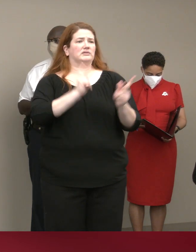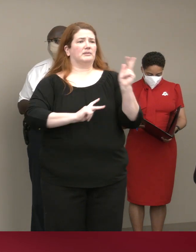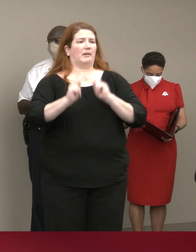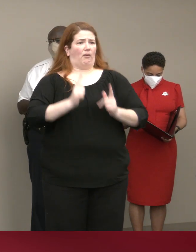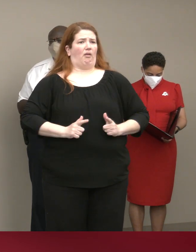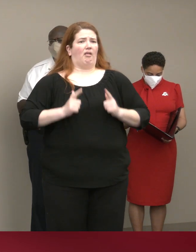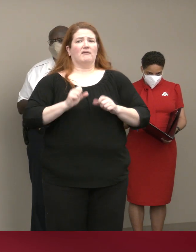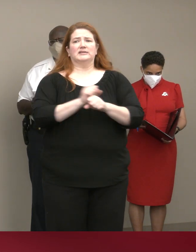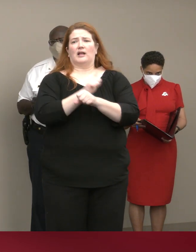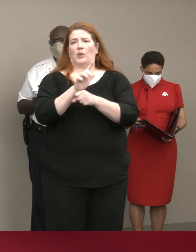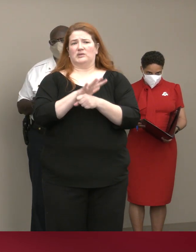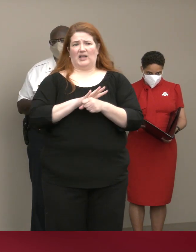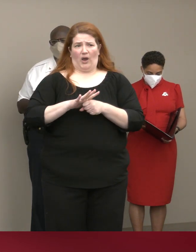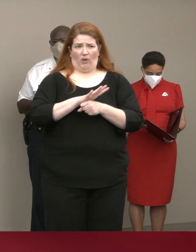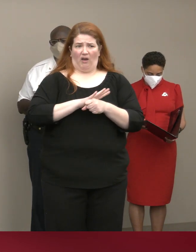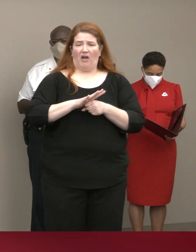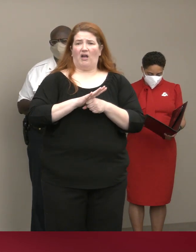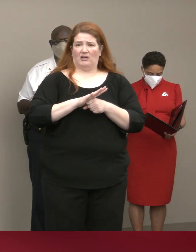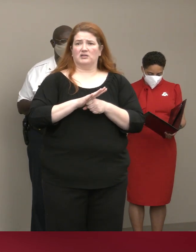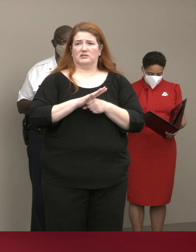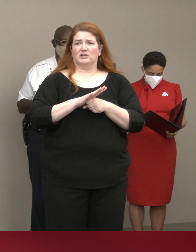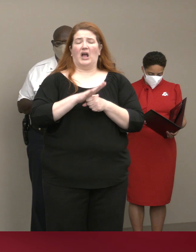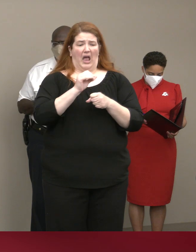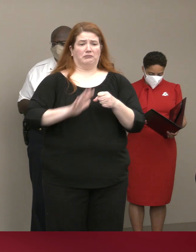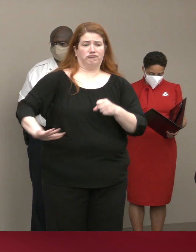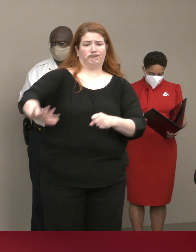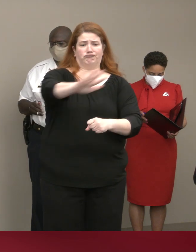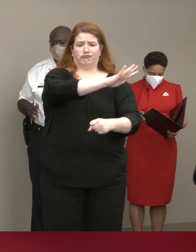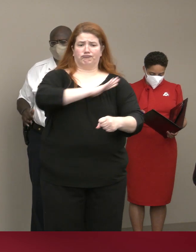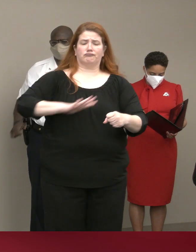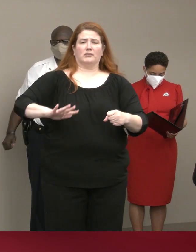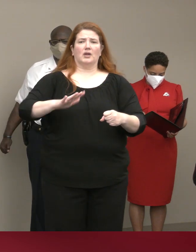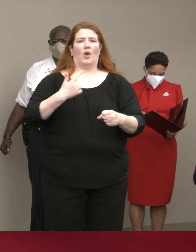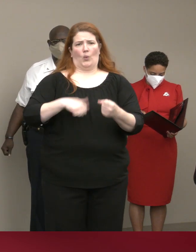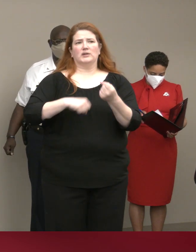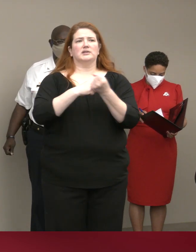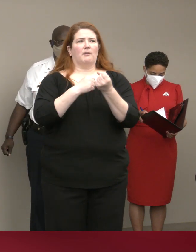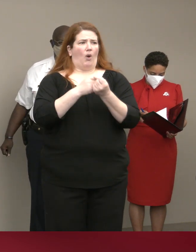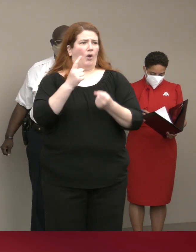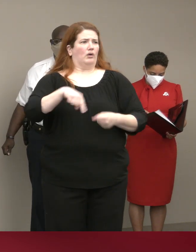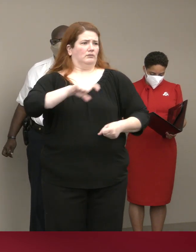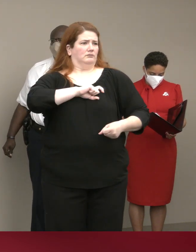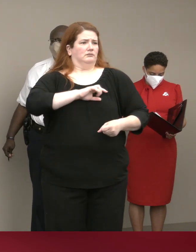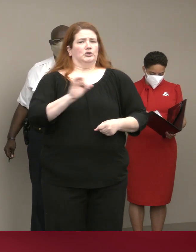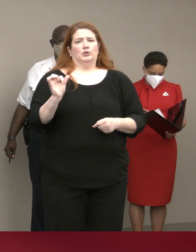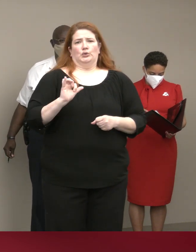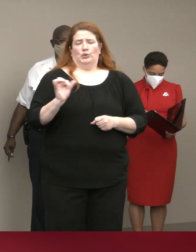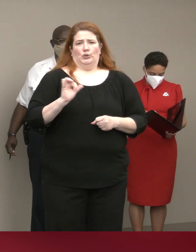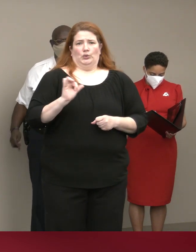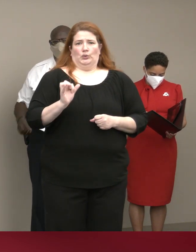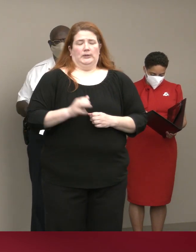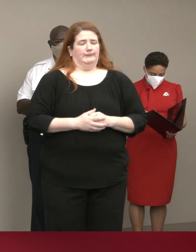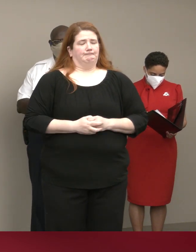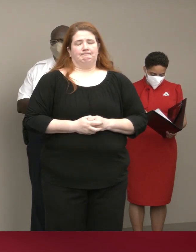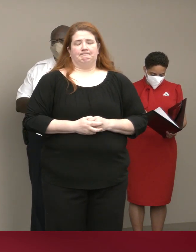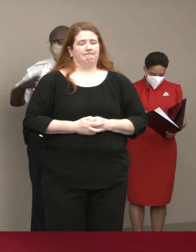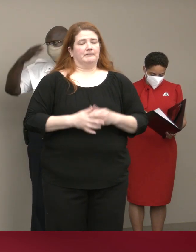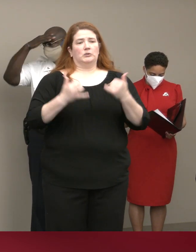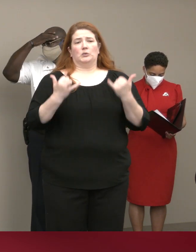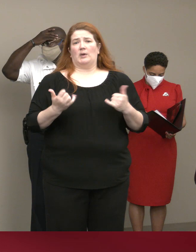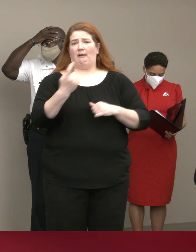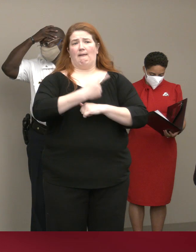St. Louis area and its region have your backs. I'm not happy